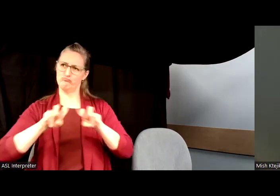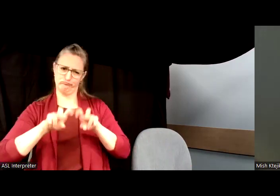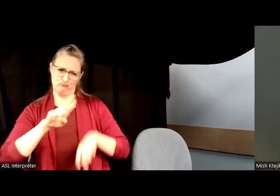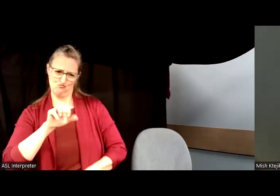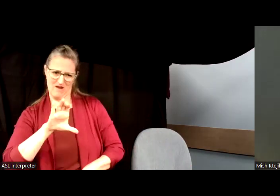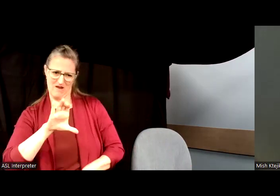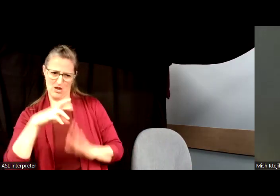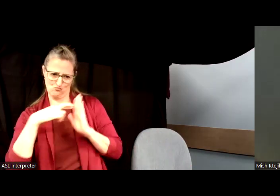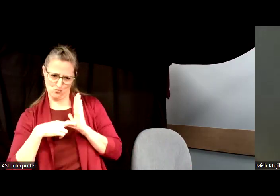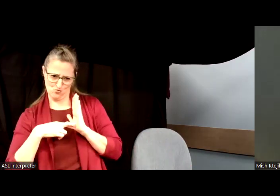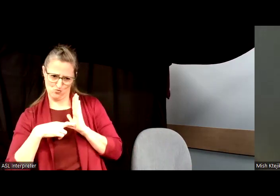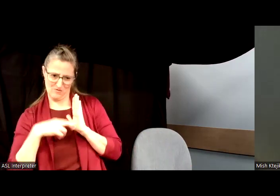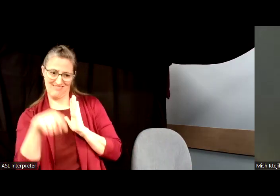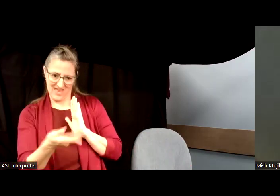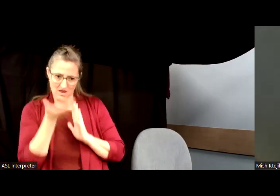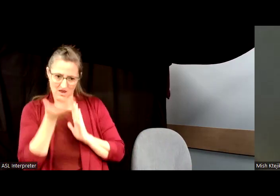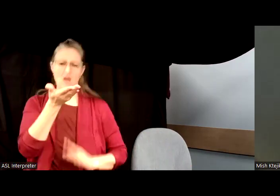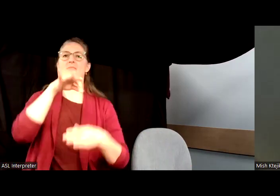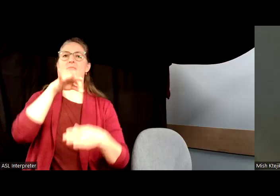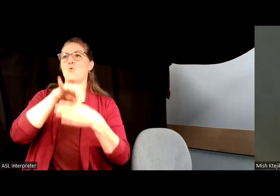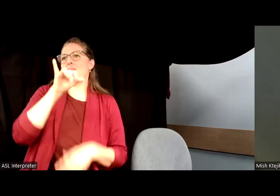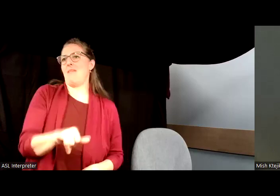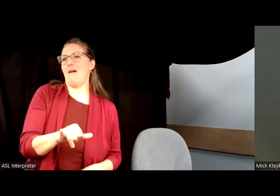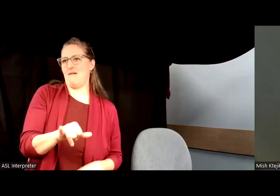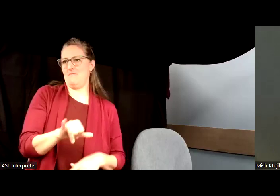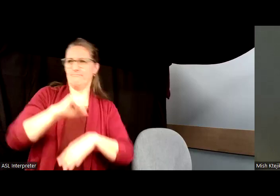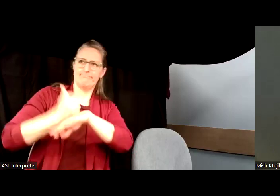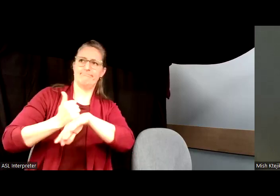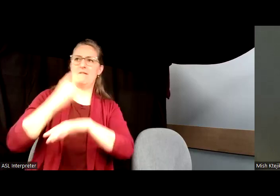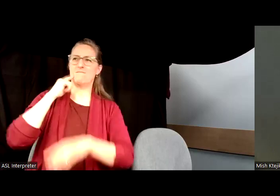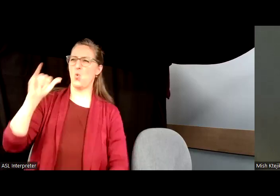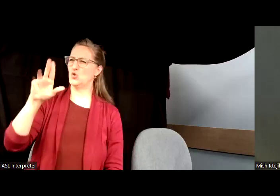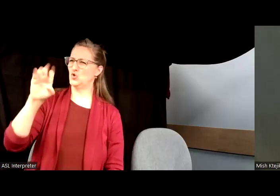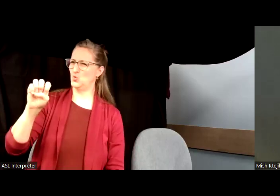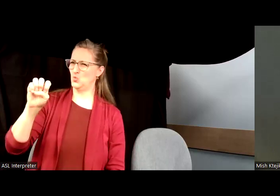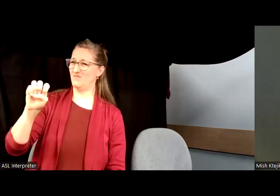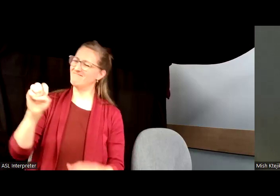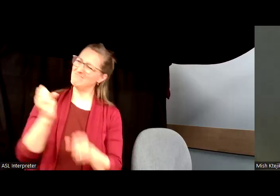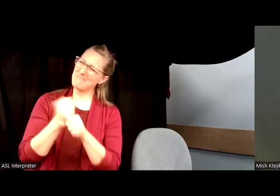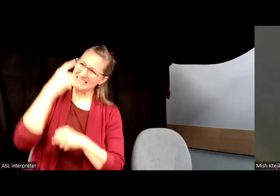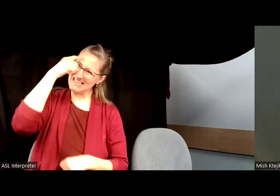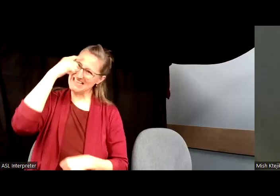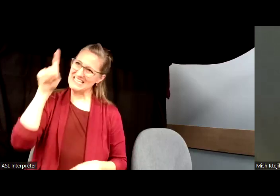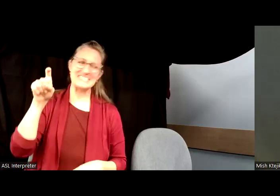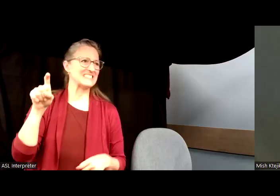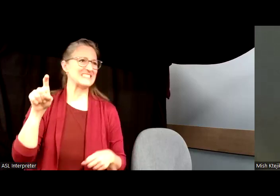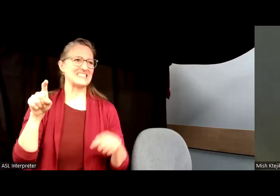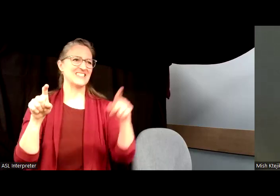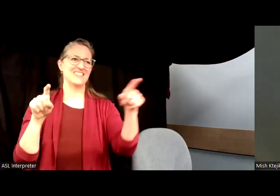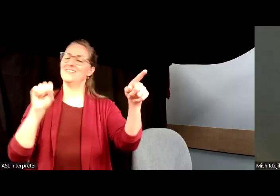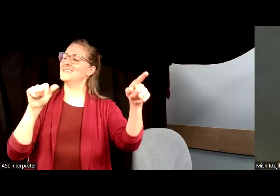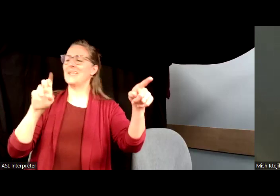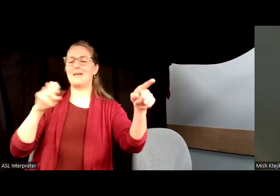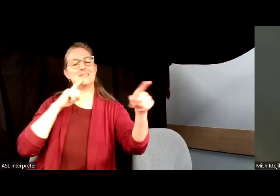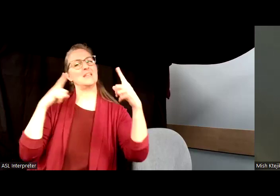you would have to vote on to have something in place for June. Does that make sense as to why? It's not very easy to understand.